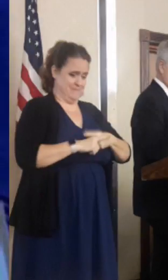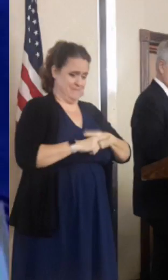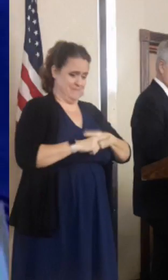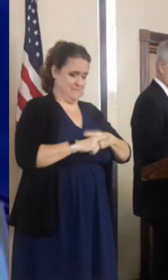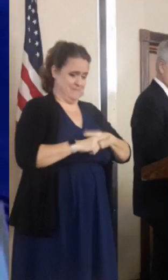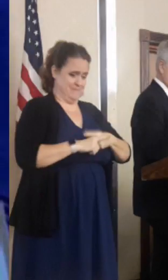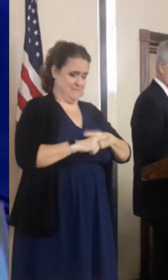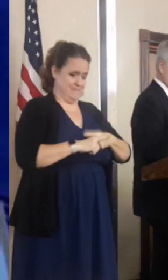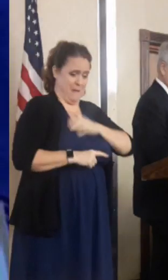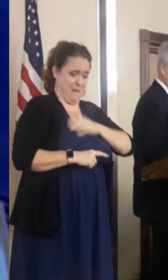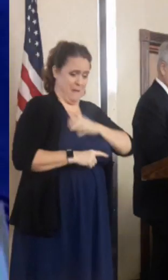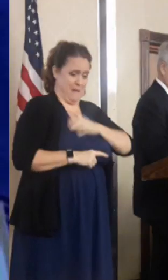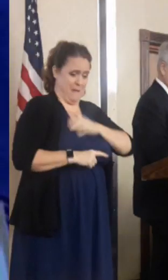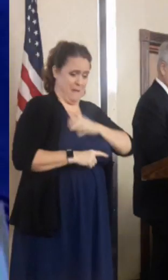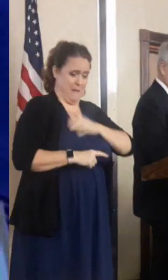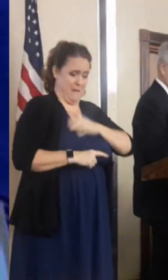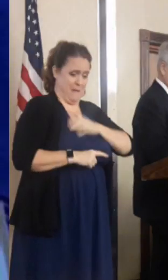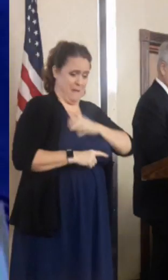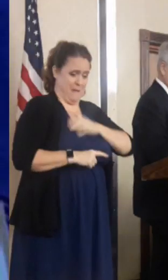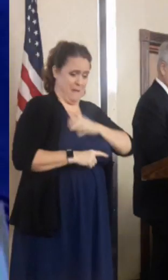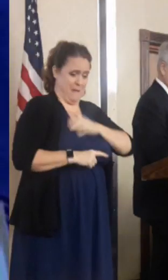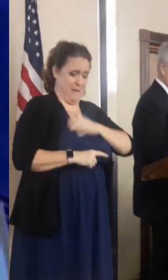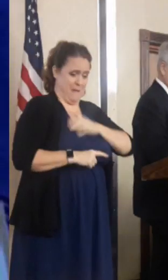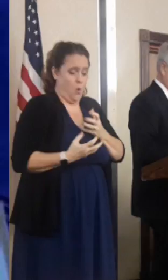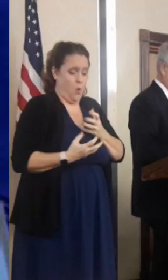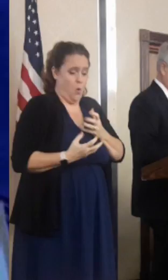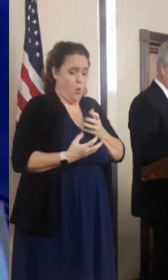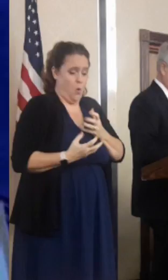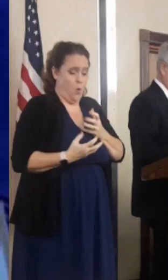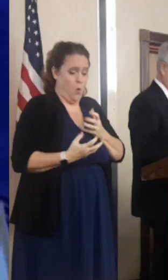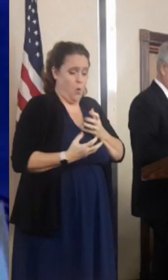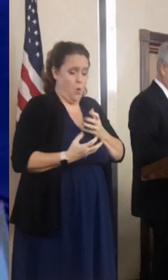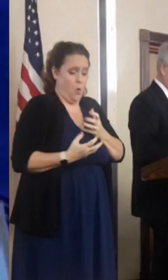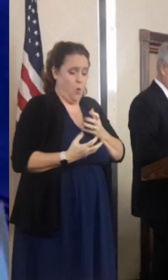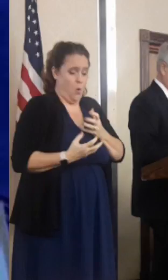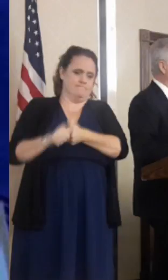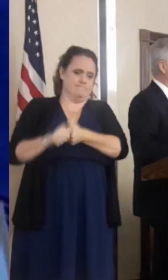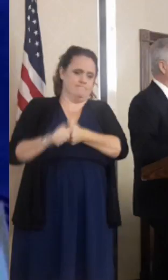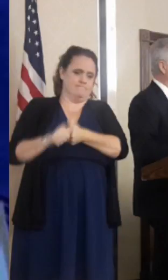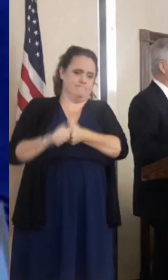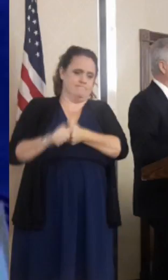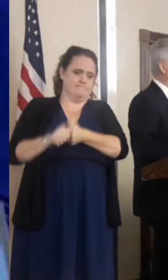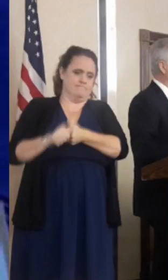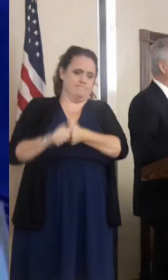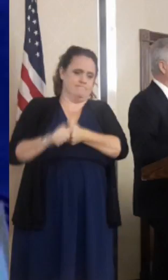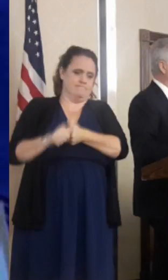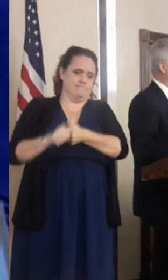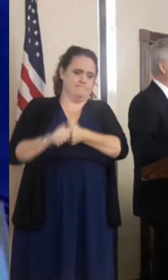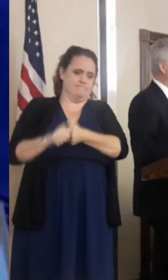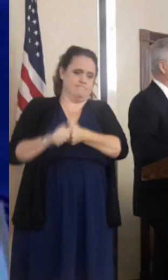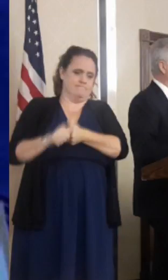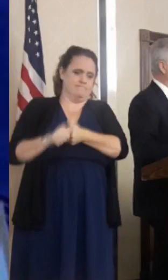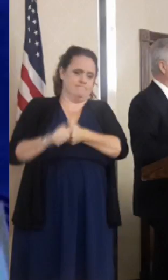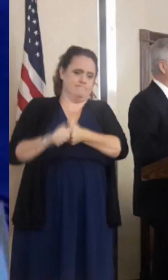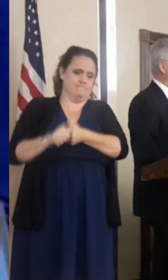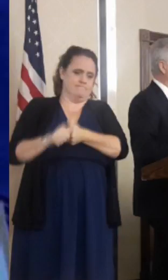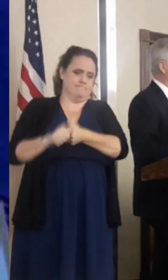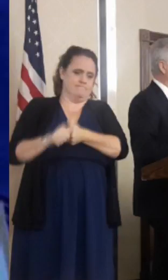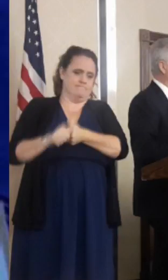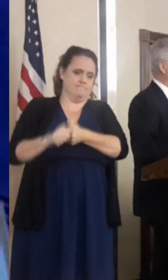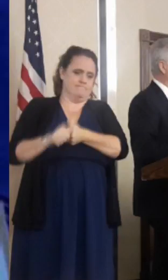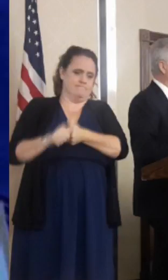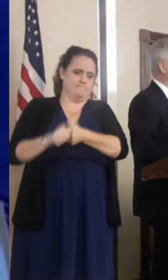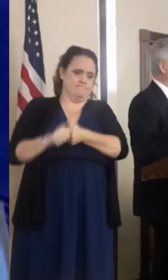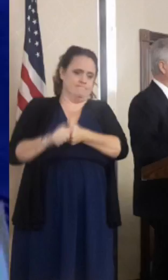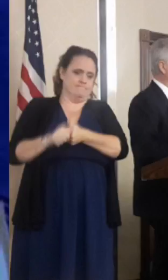effectively doing is decreasing the representation for anyone's district, yours, Tanya's,